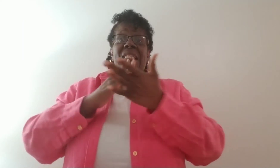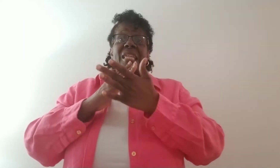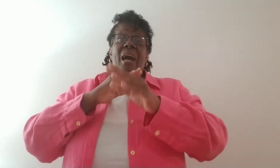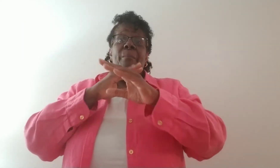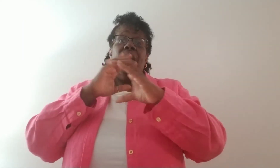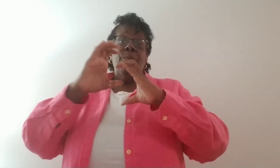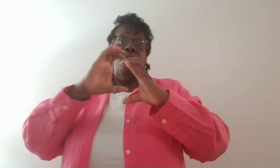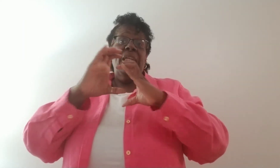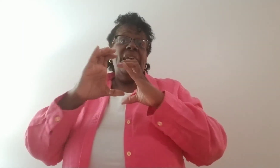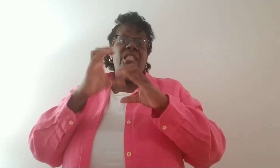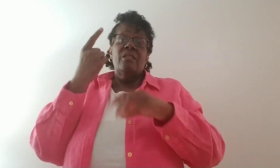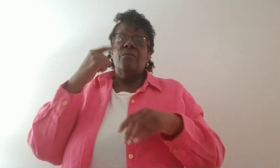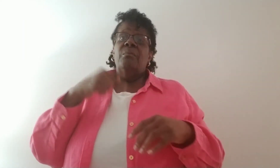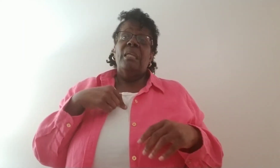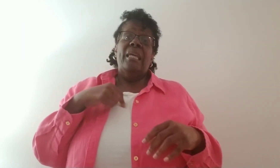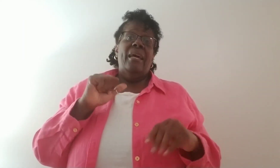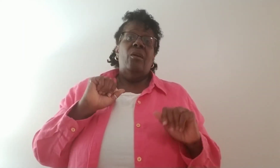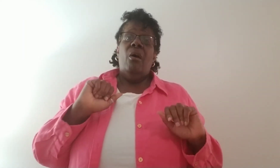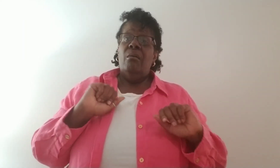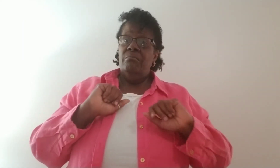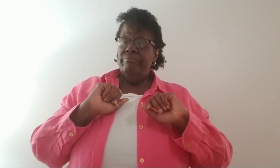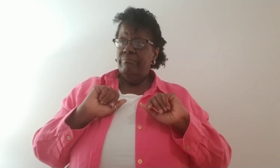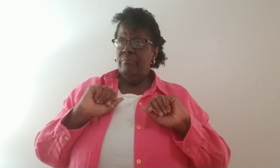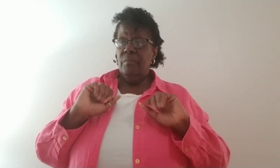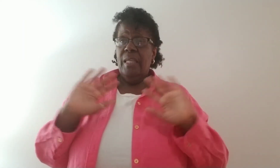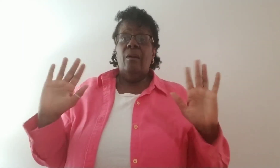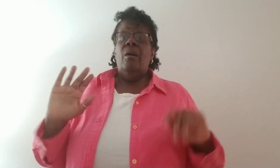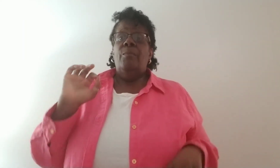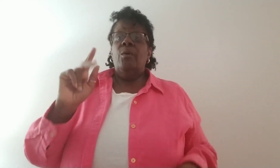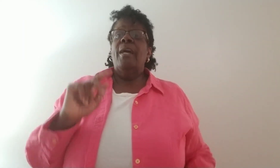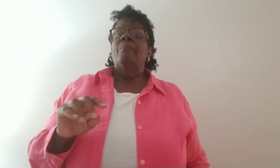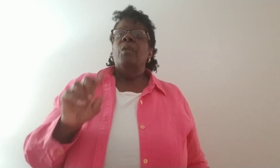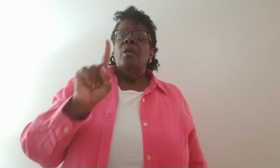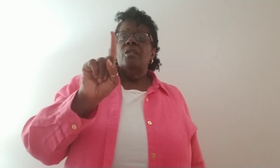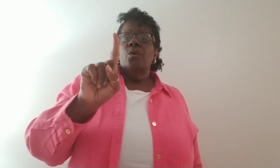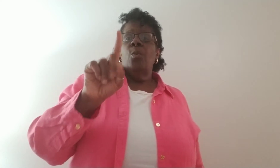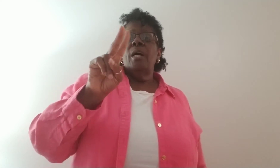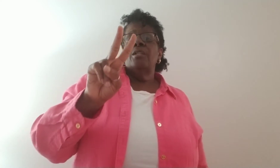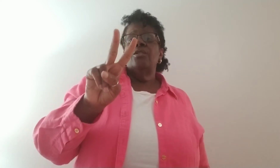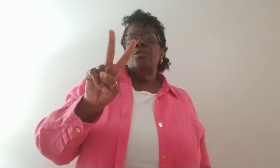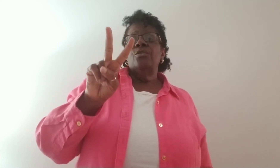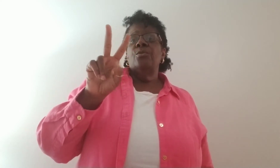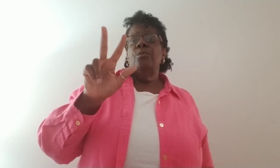stopped communication for me at all, okay? So